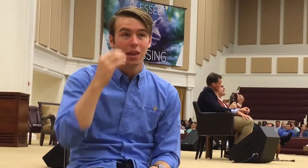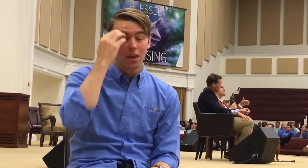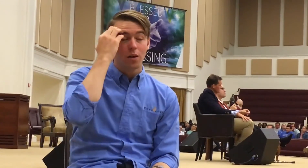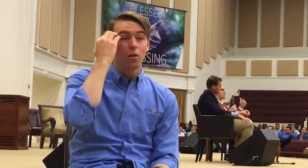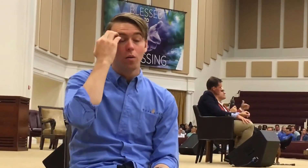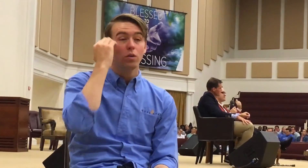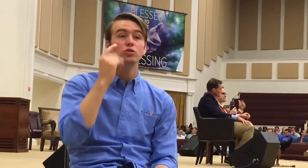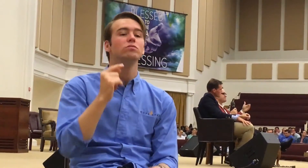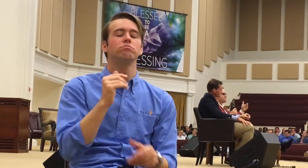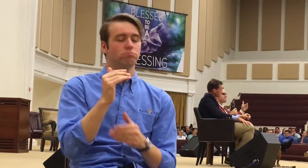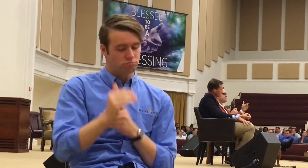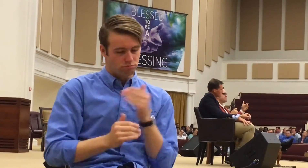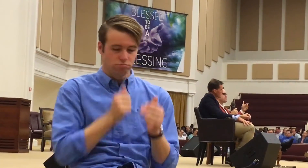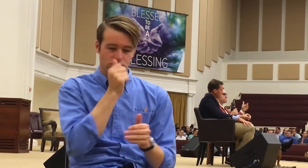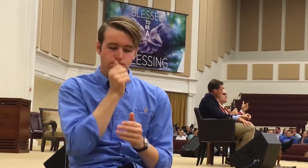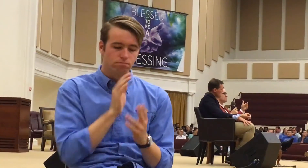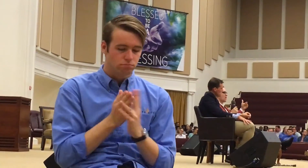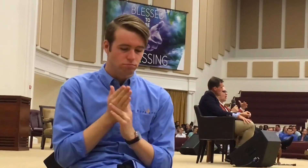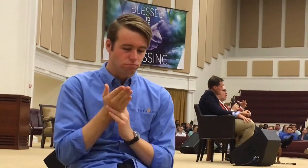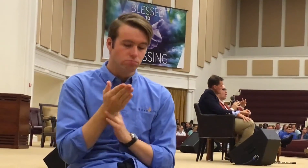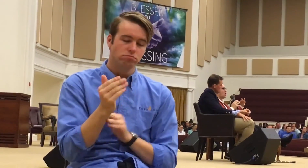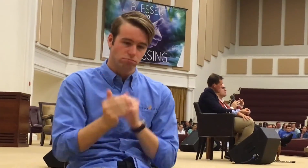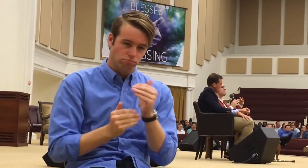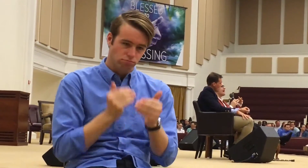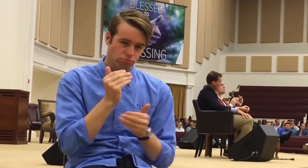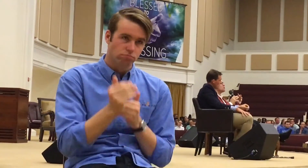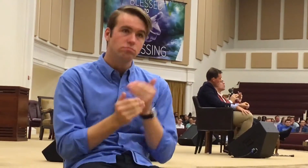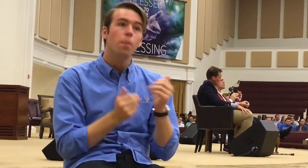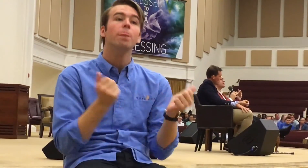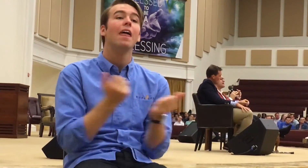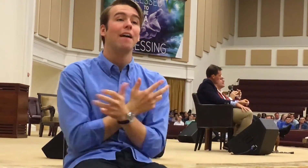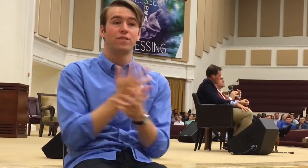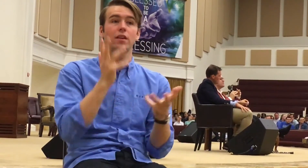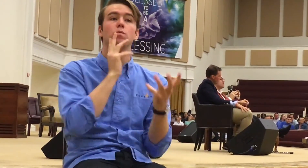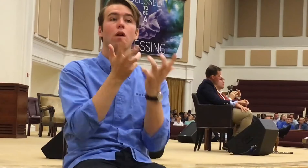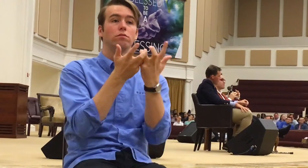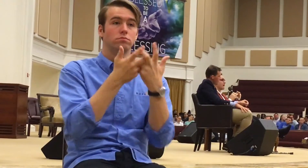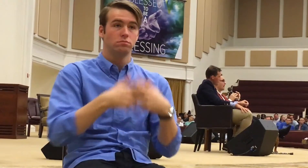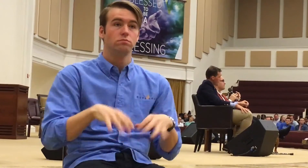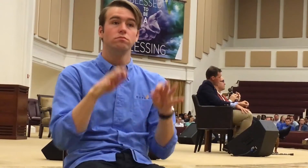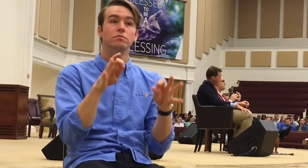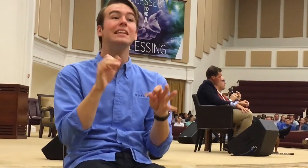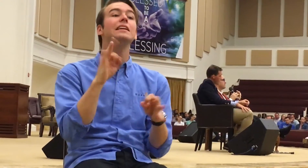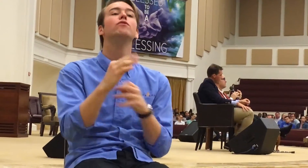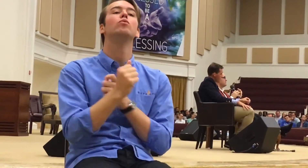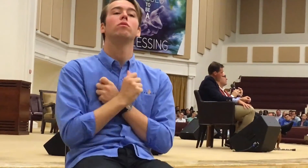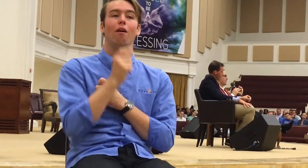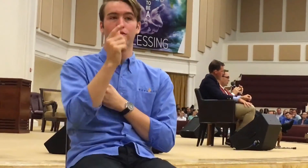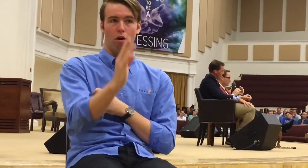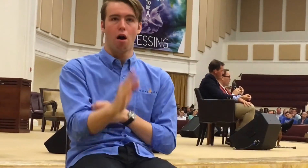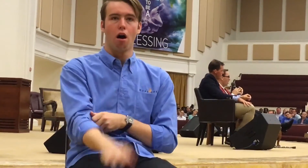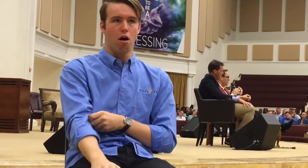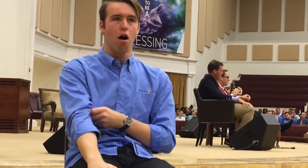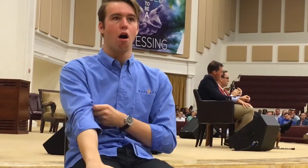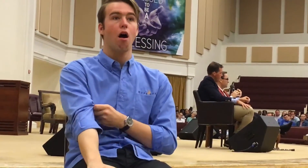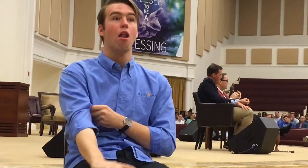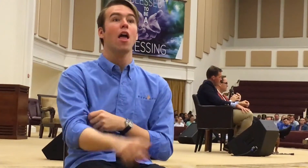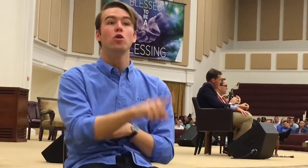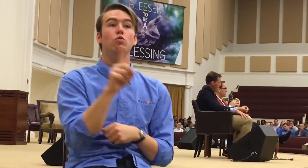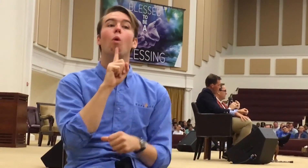You just stay in the process. All of that will work together if you love God and you're the